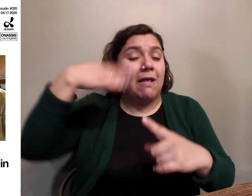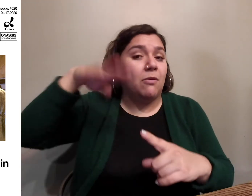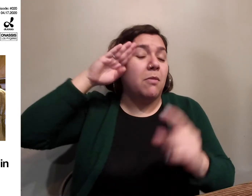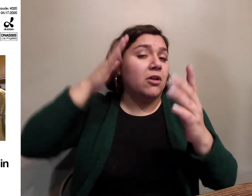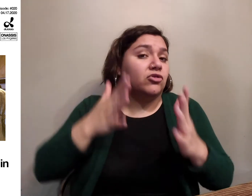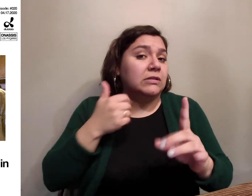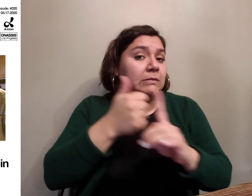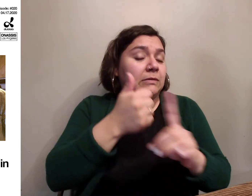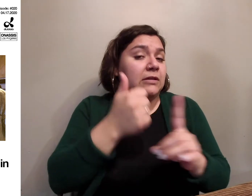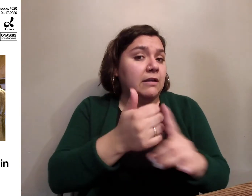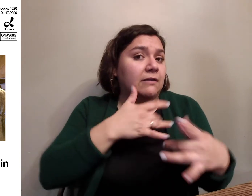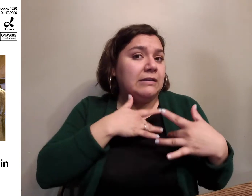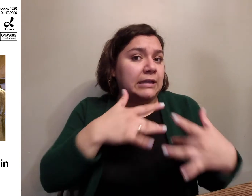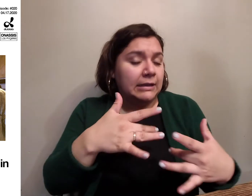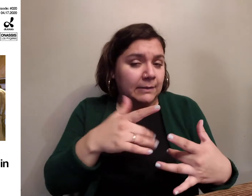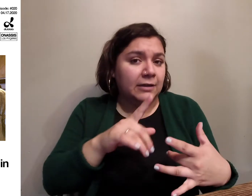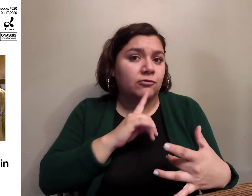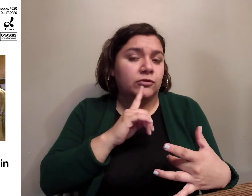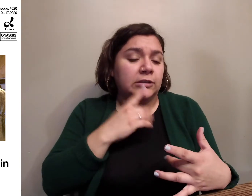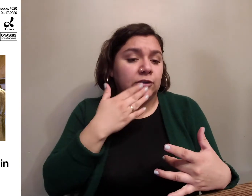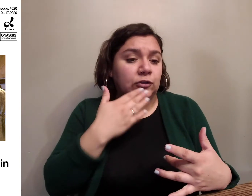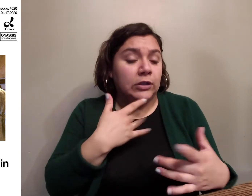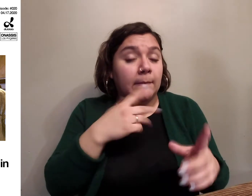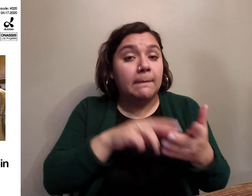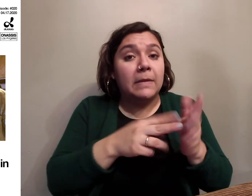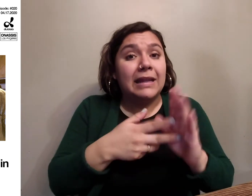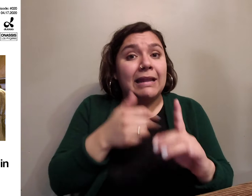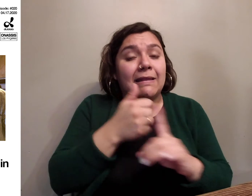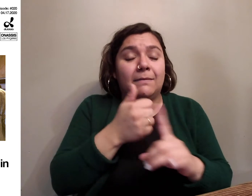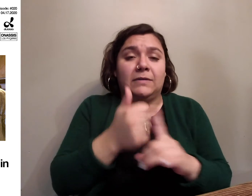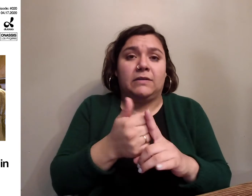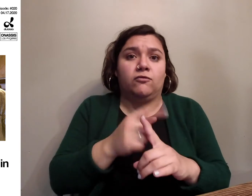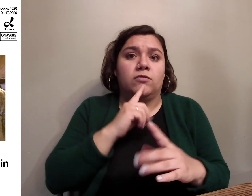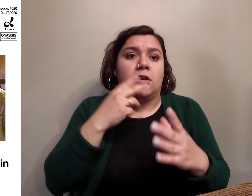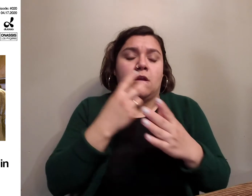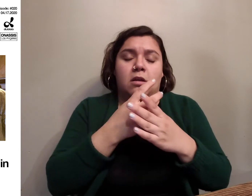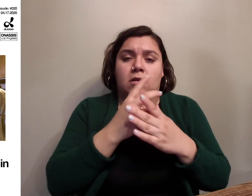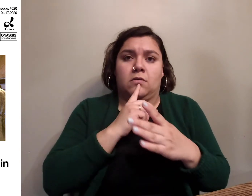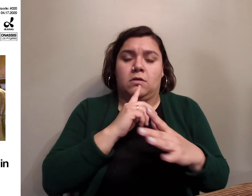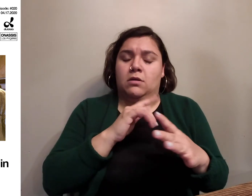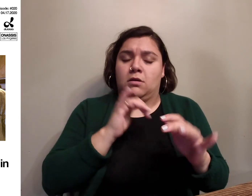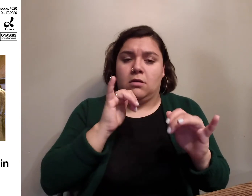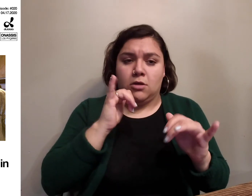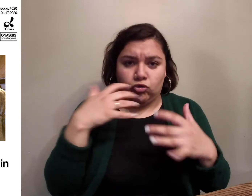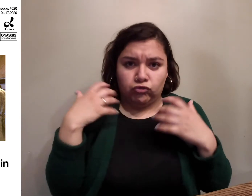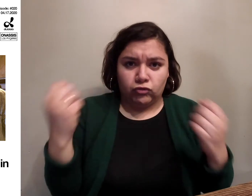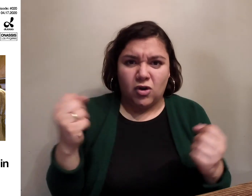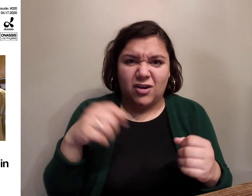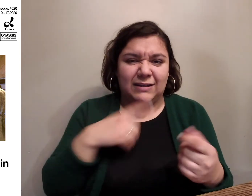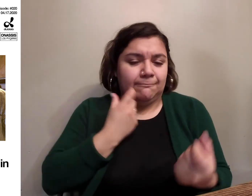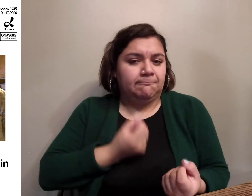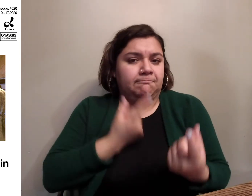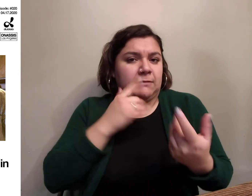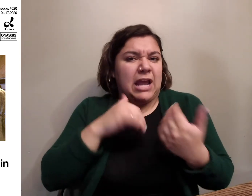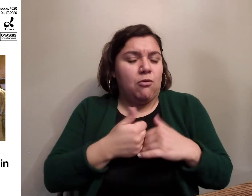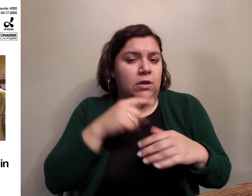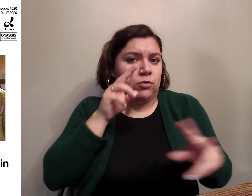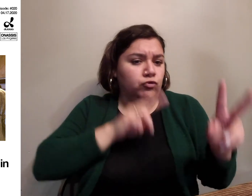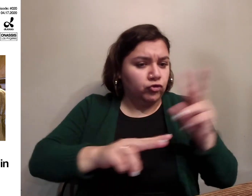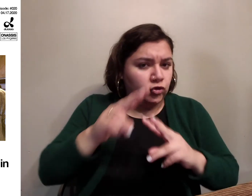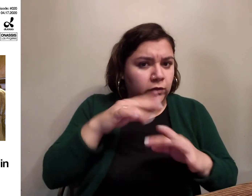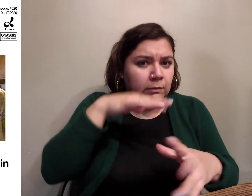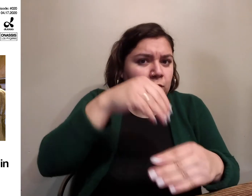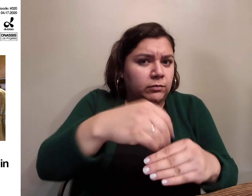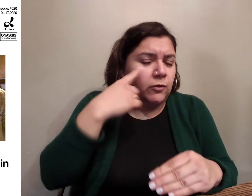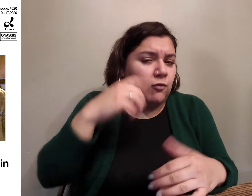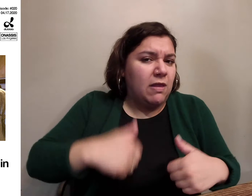is their profound sympathies in the way they observe and they participate in the lives of other people, and